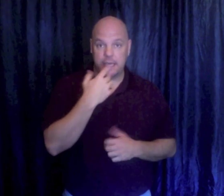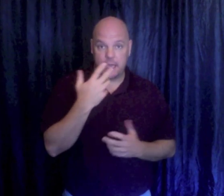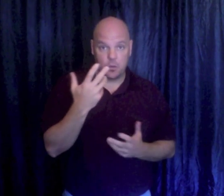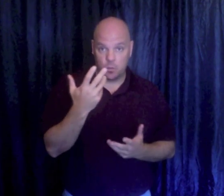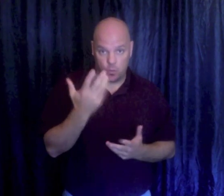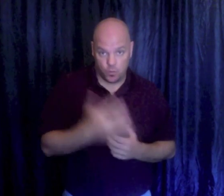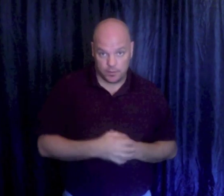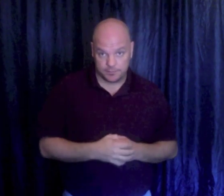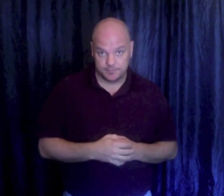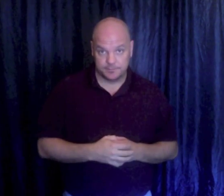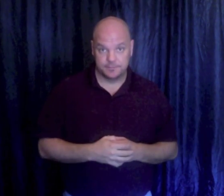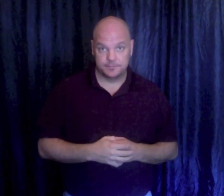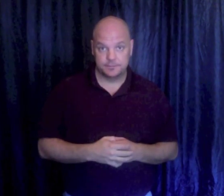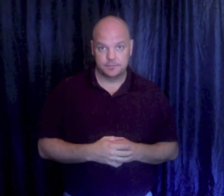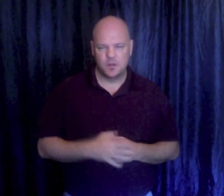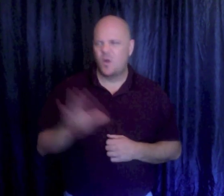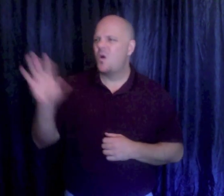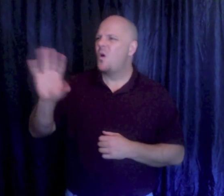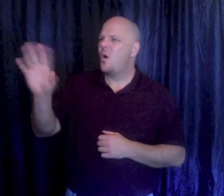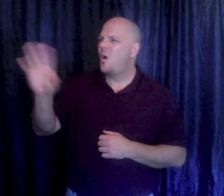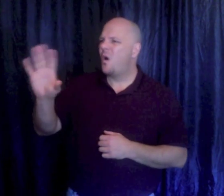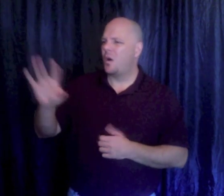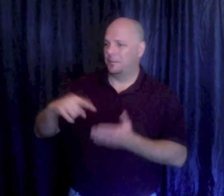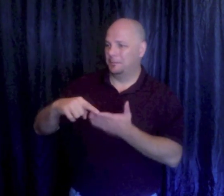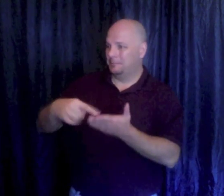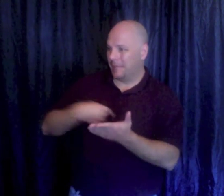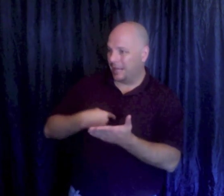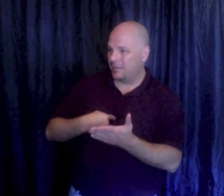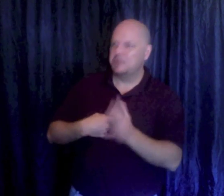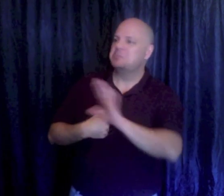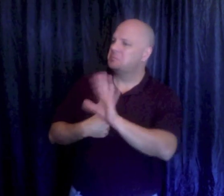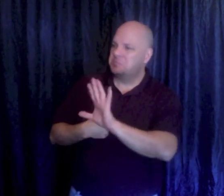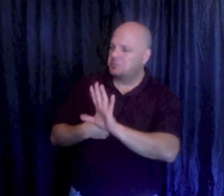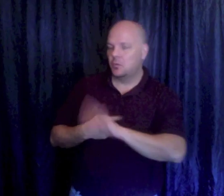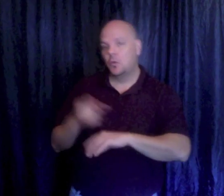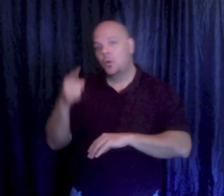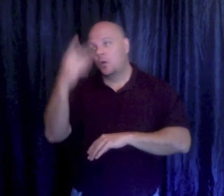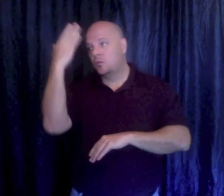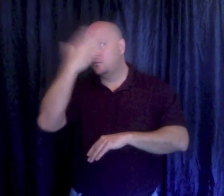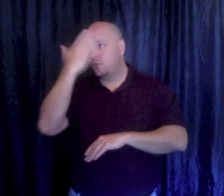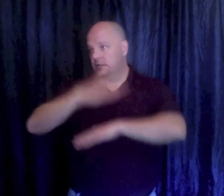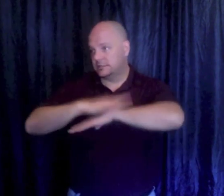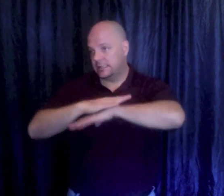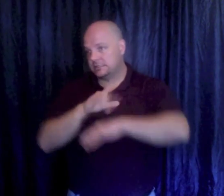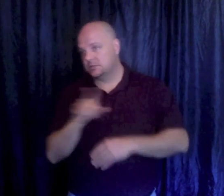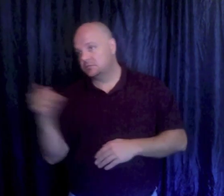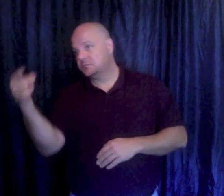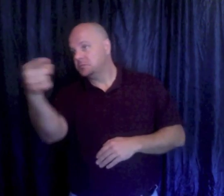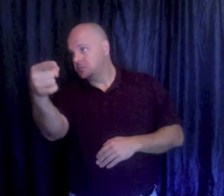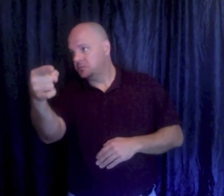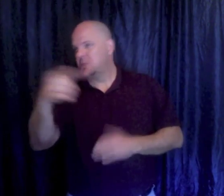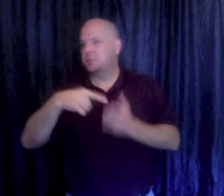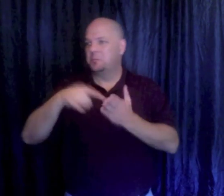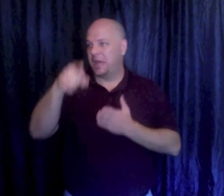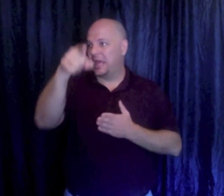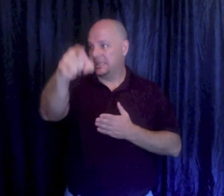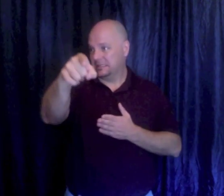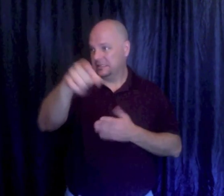no, actually, you go over to the front desk, and they'll pay, and they'll take care of